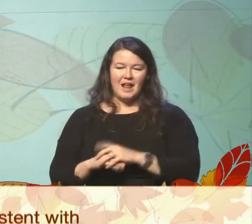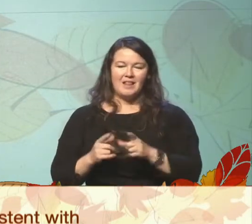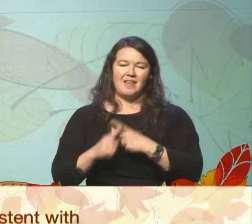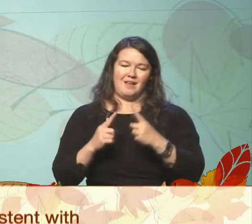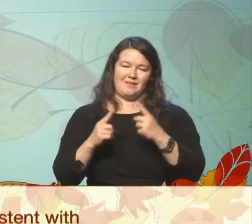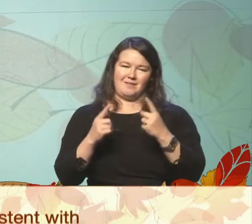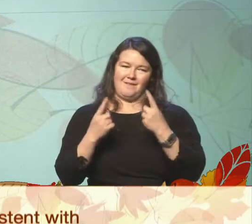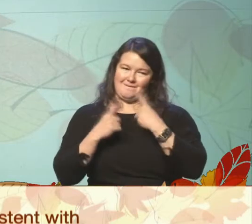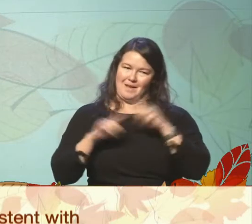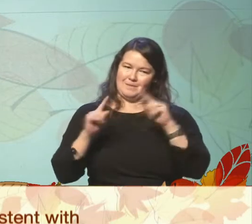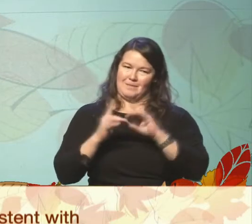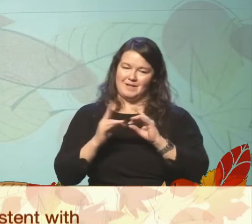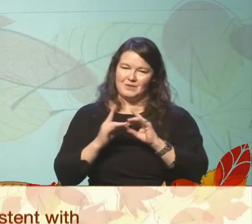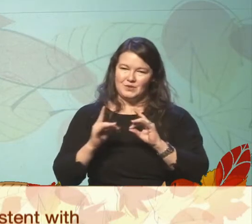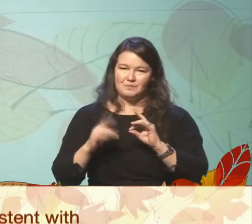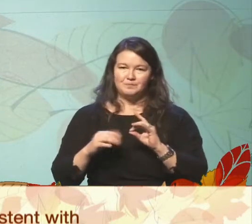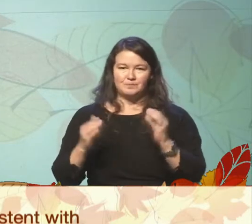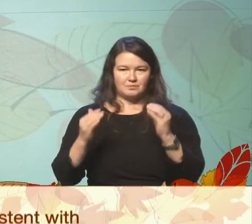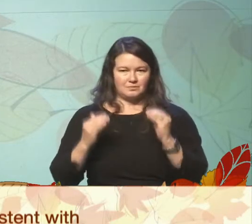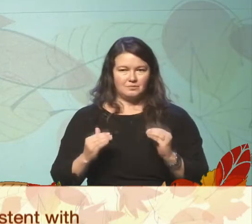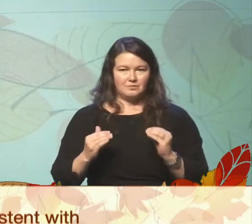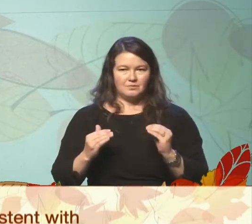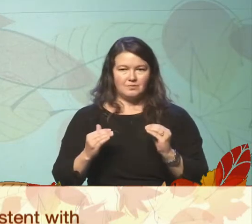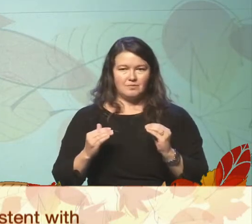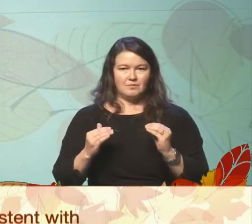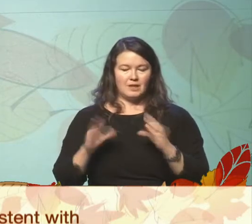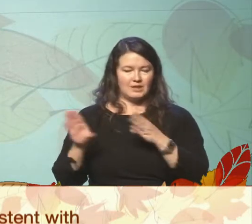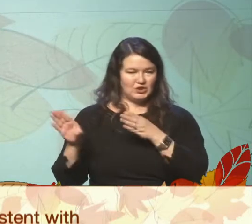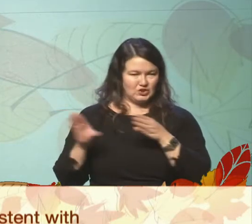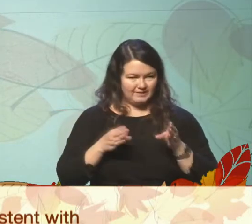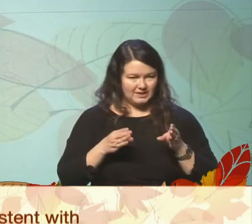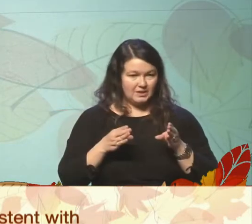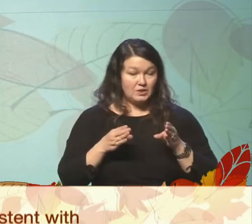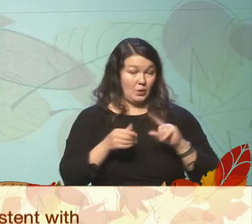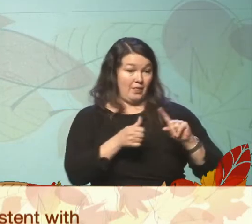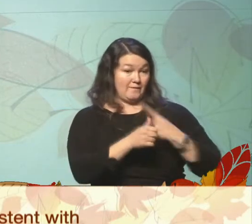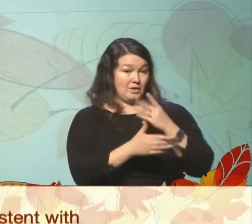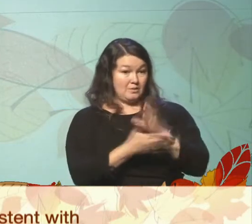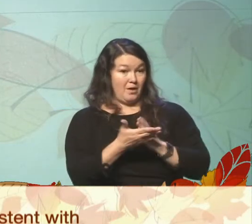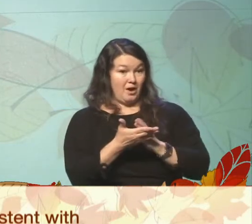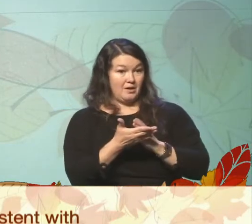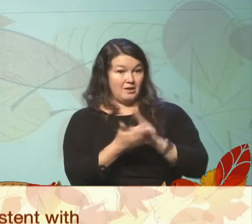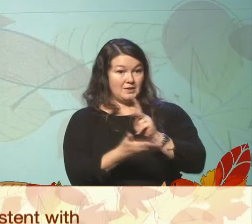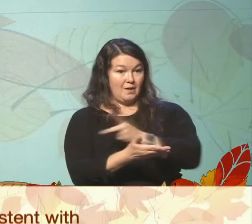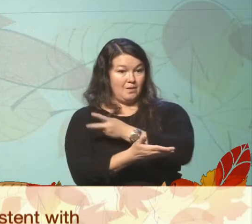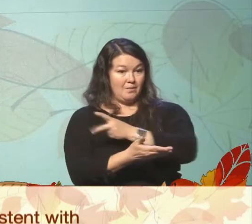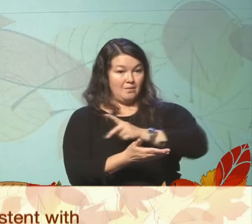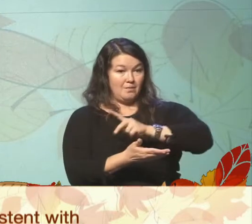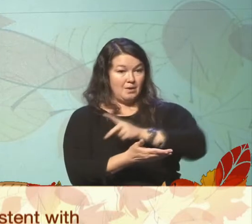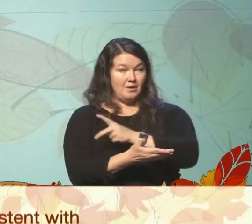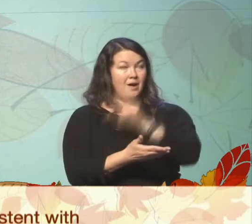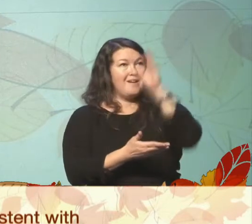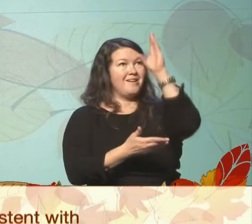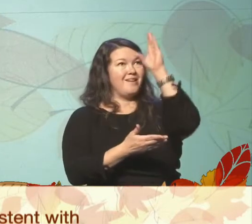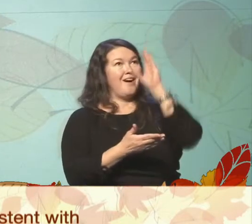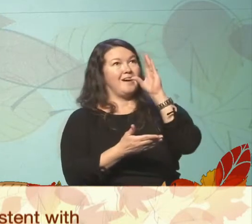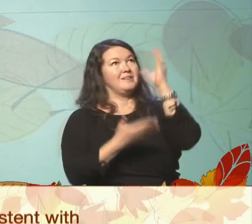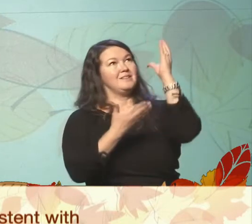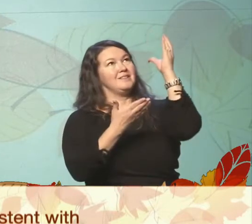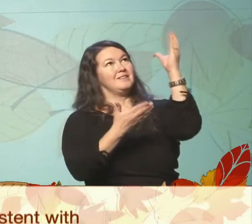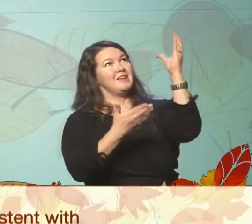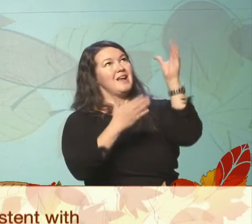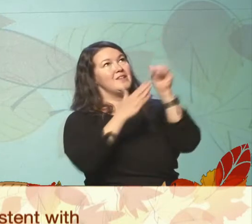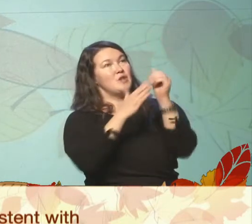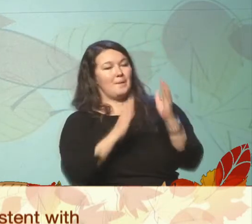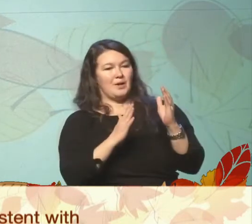passage where there's a shift, right? So the first part of the psalm God is spoken about as a shepherd,